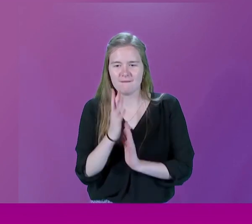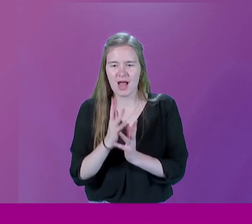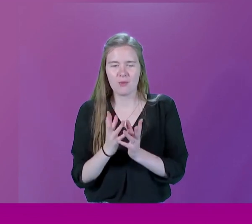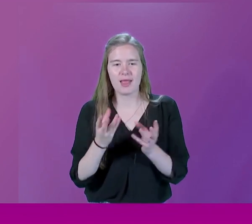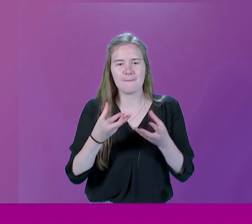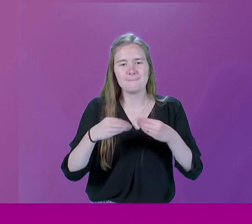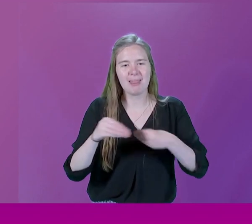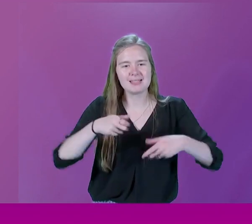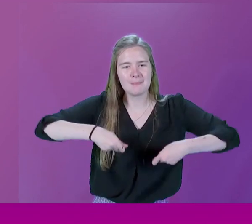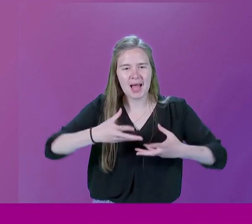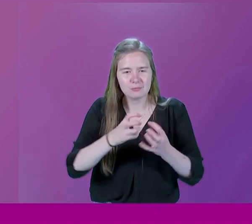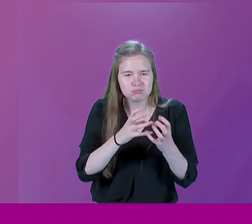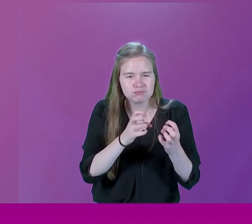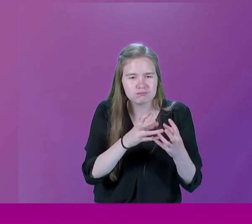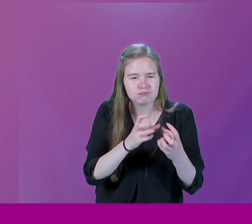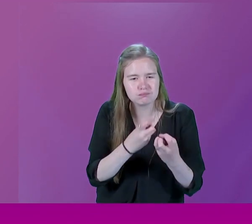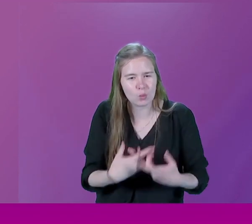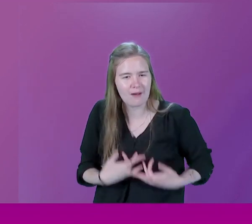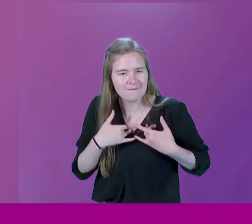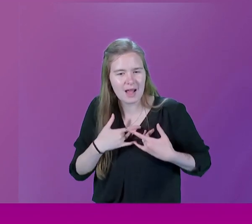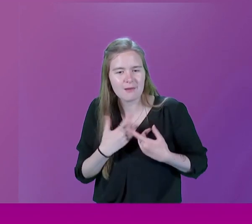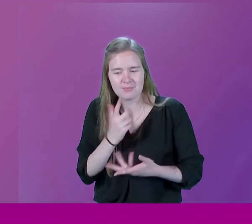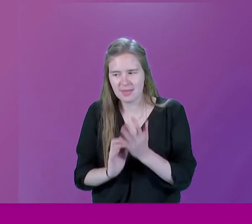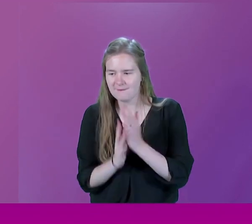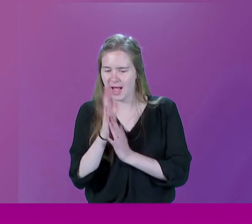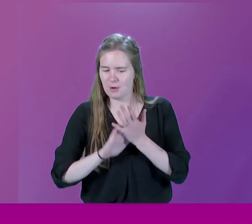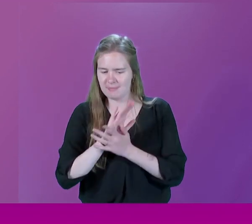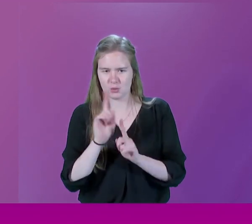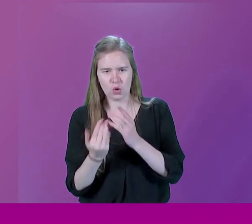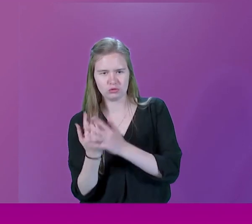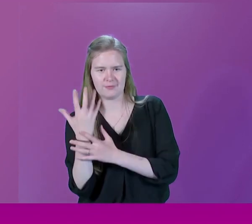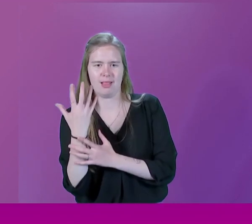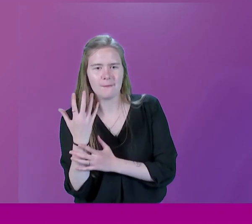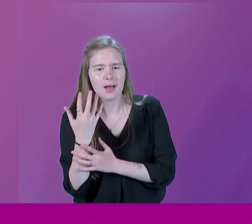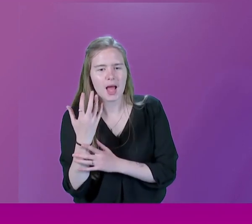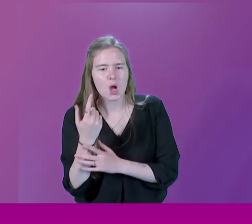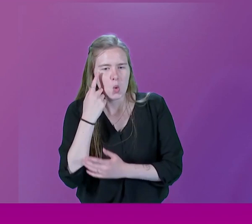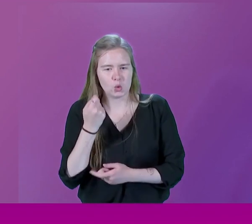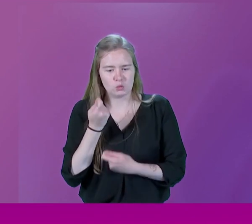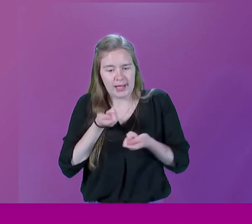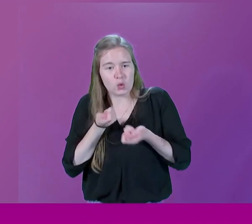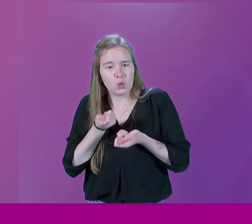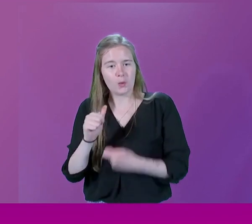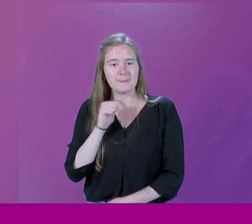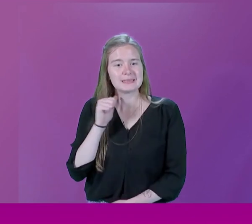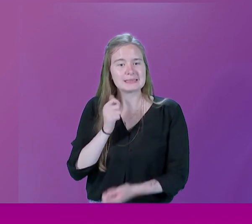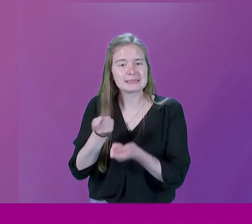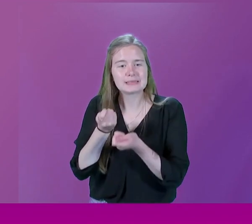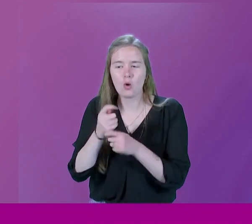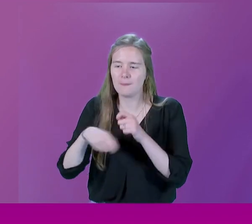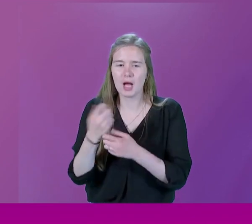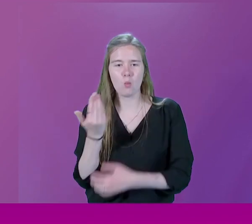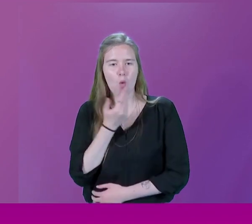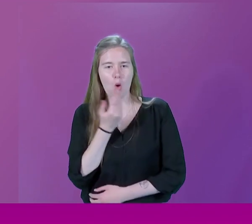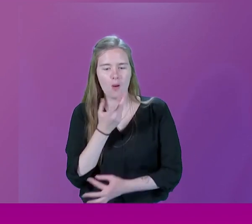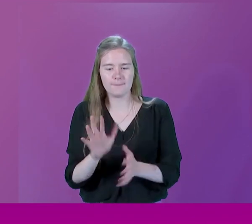something. And then what did fire mean to the development of man? Well, we could suddenly cook meat on there, or we could keep warm, and